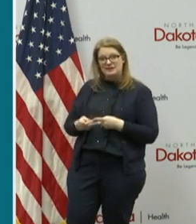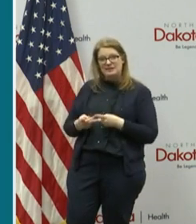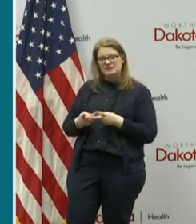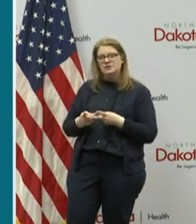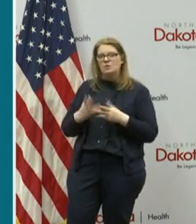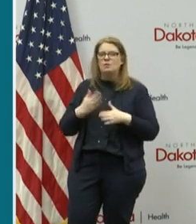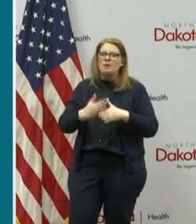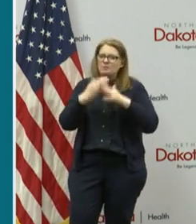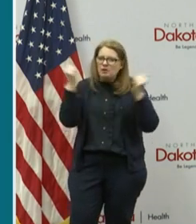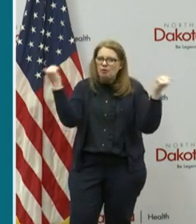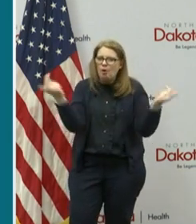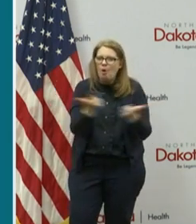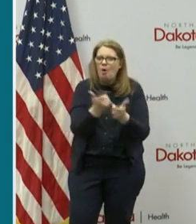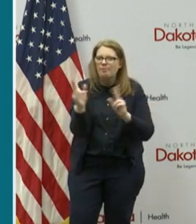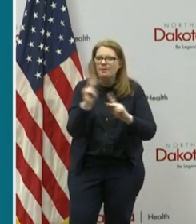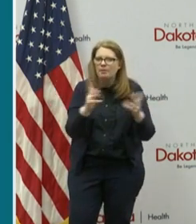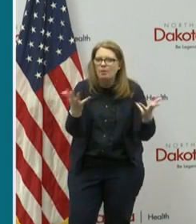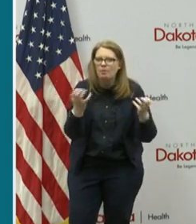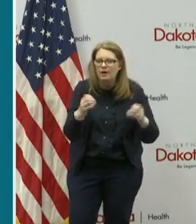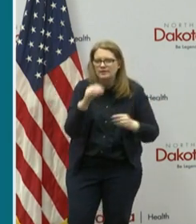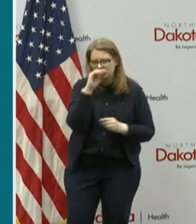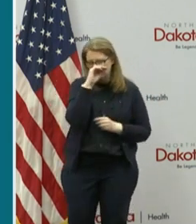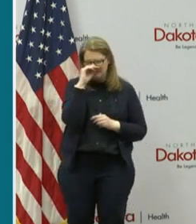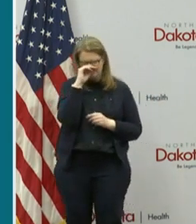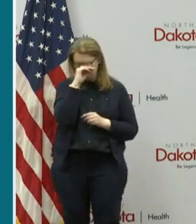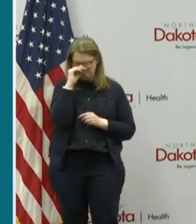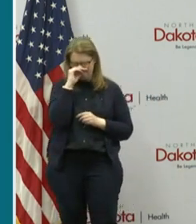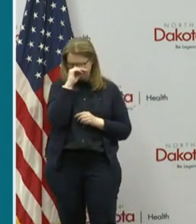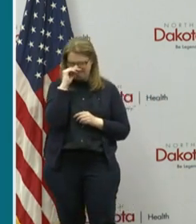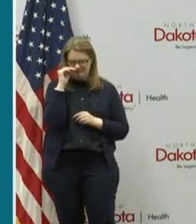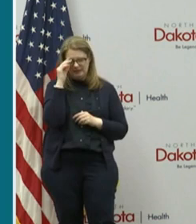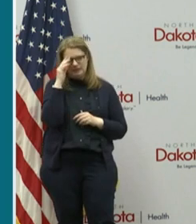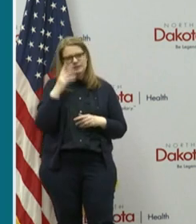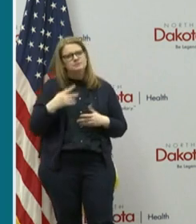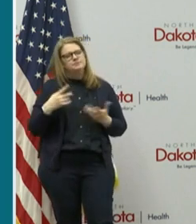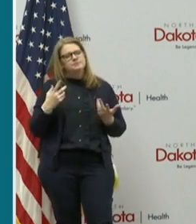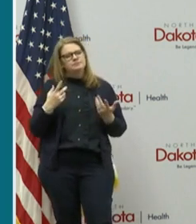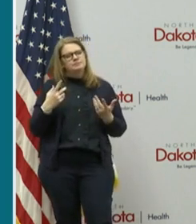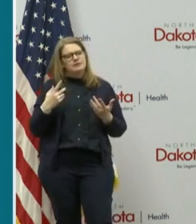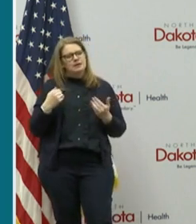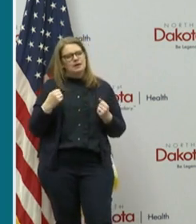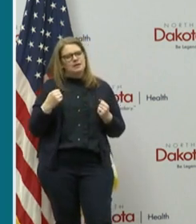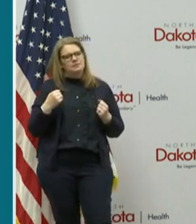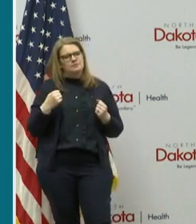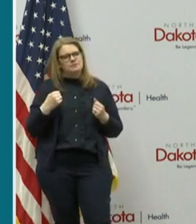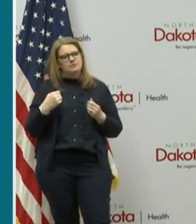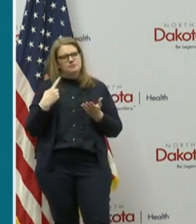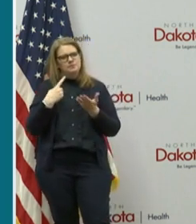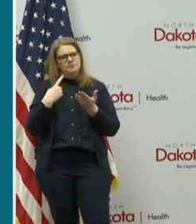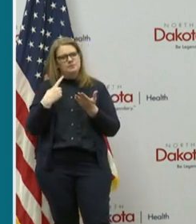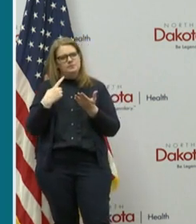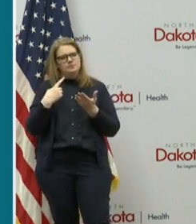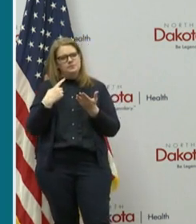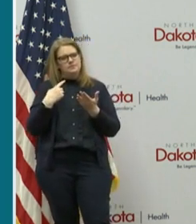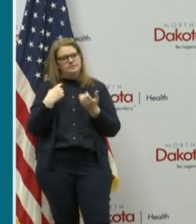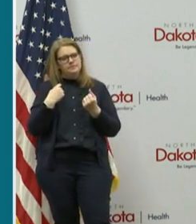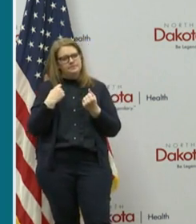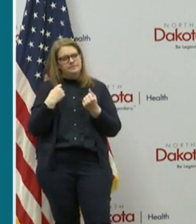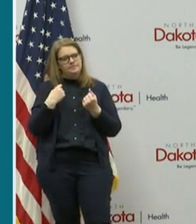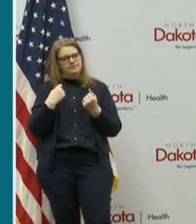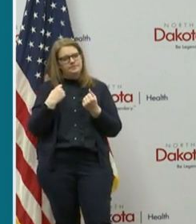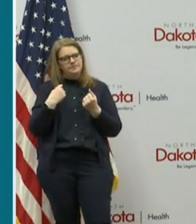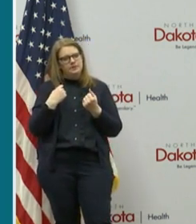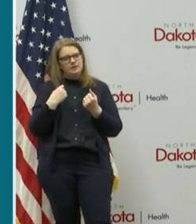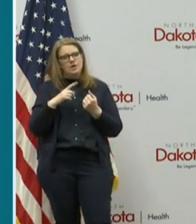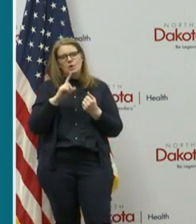The other thing we're also thinking about is capacity. You've heard us talk about when in the reopenings today relate to our ability